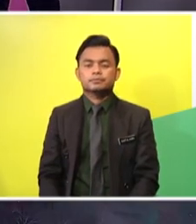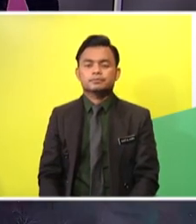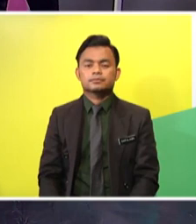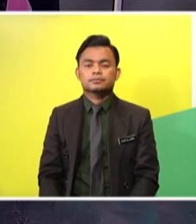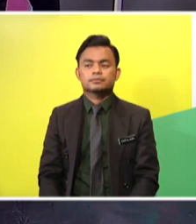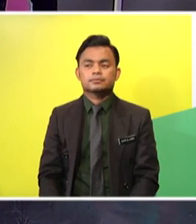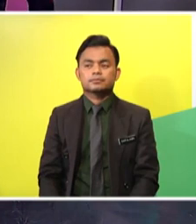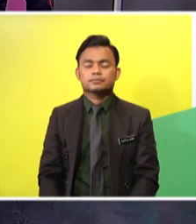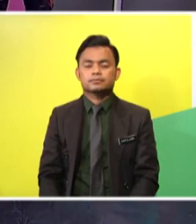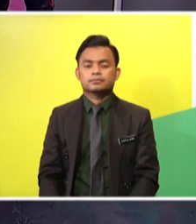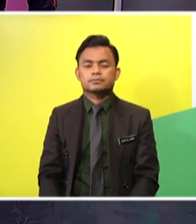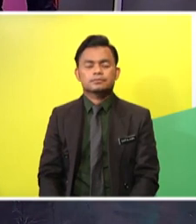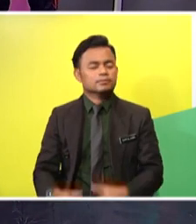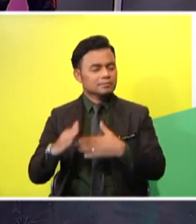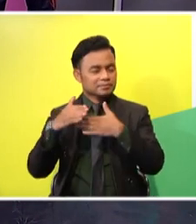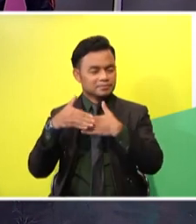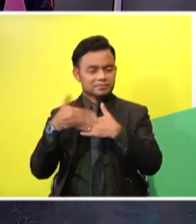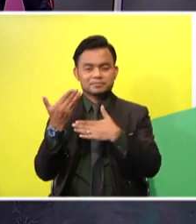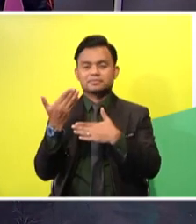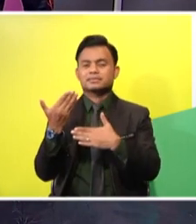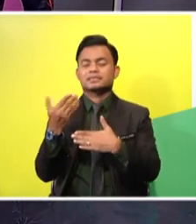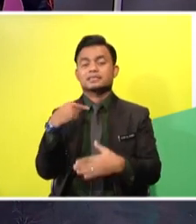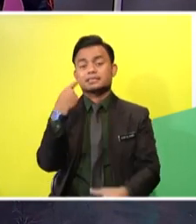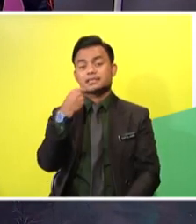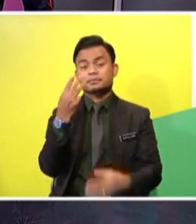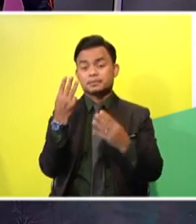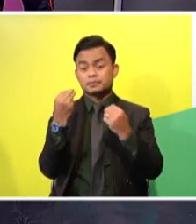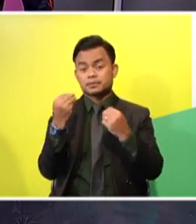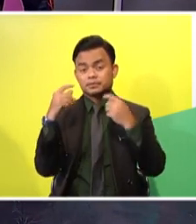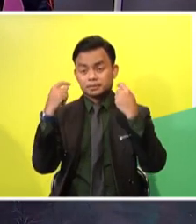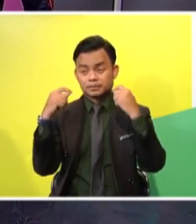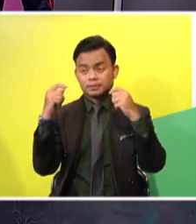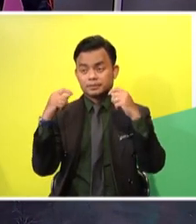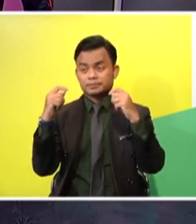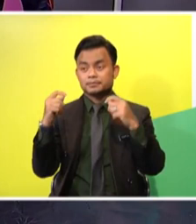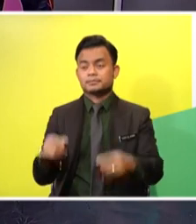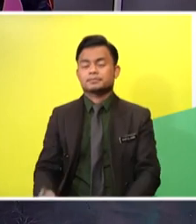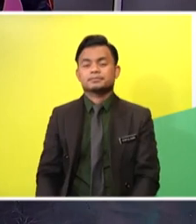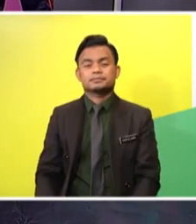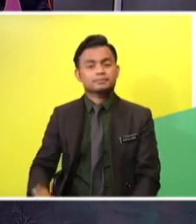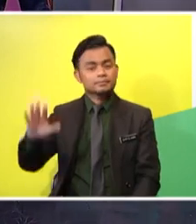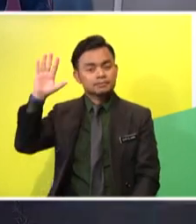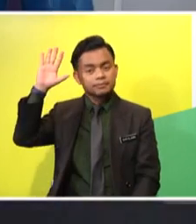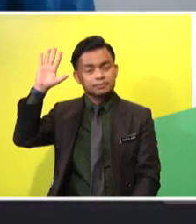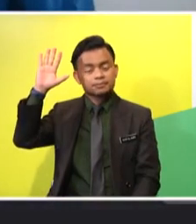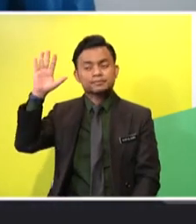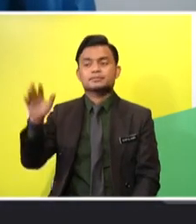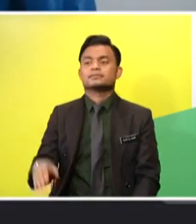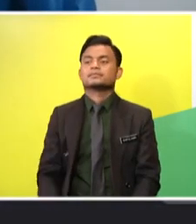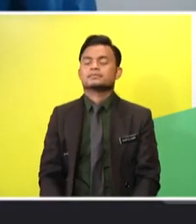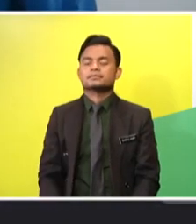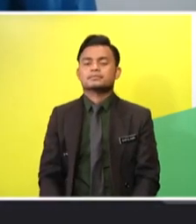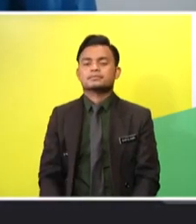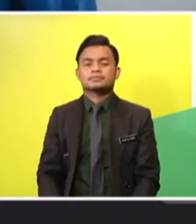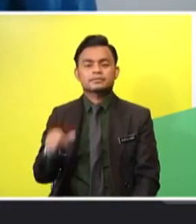Okay, it's very easy. Okay, who wants to try? Who wants to try? Anis. Okay, Anis. Anis wants